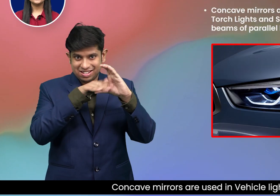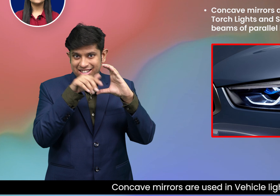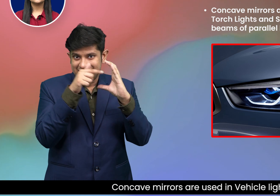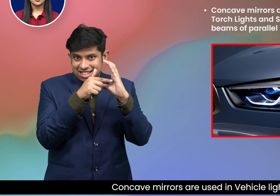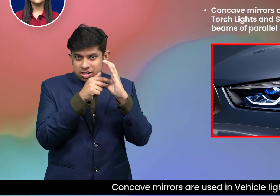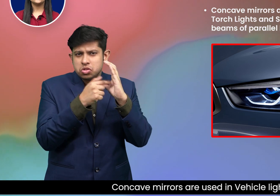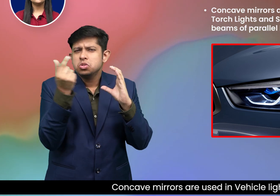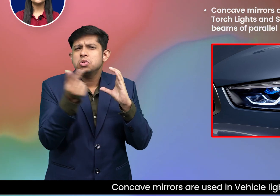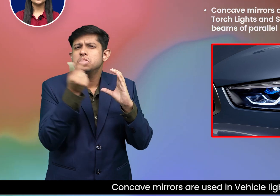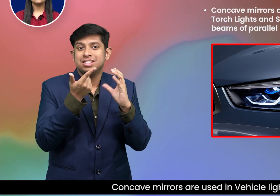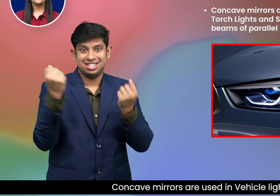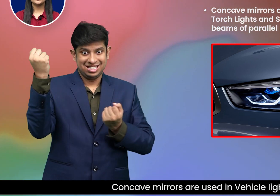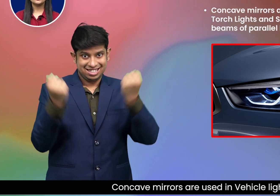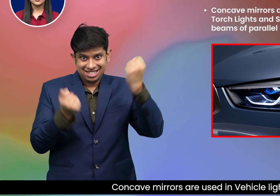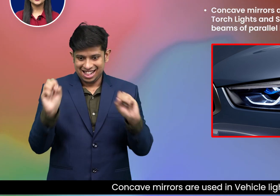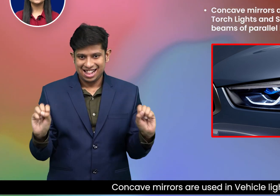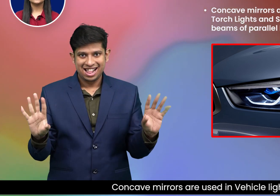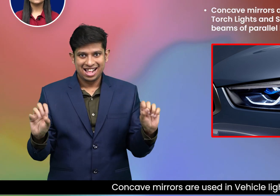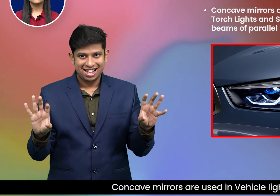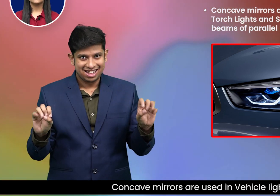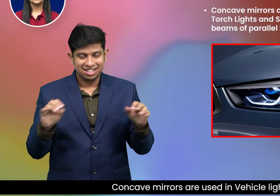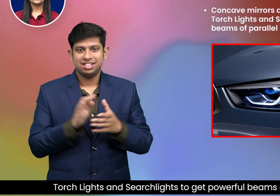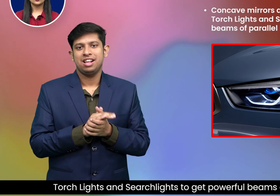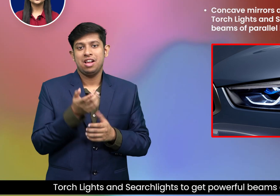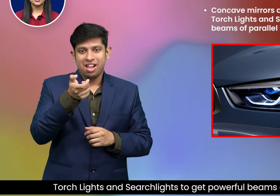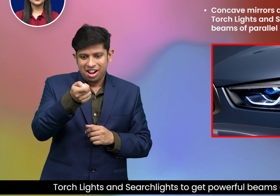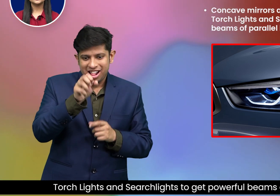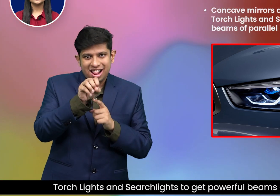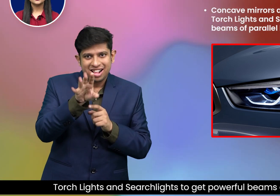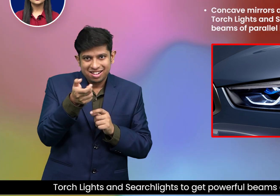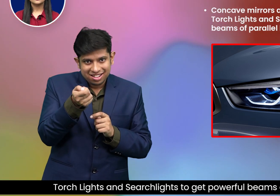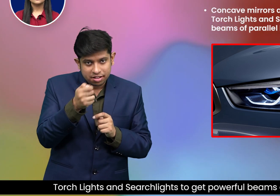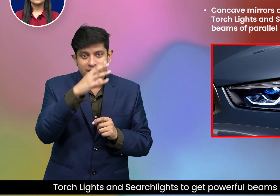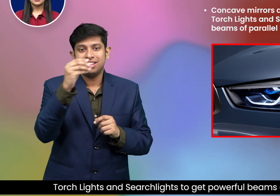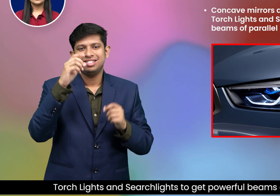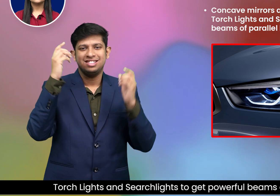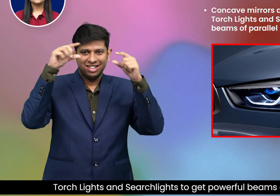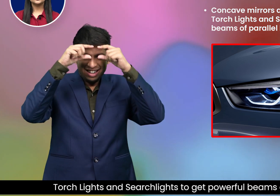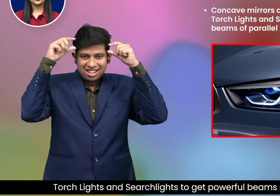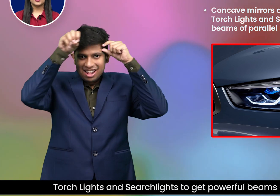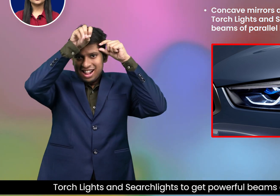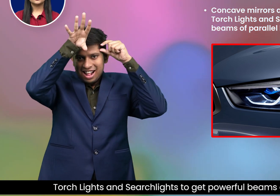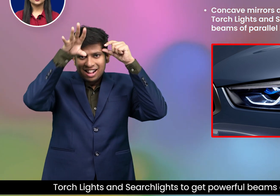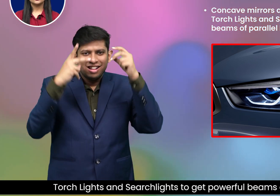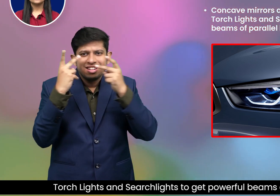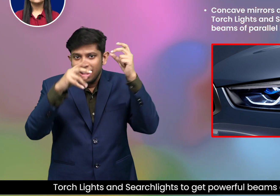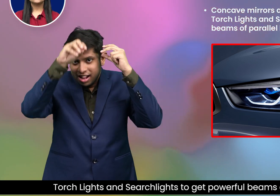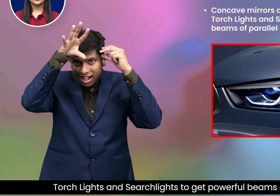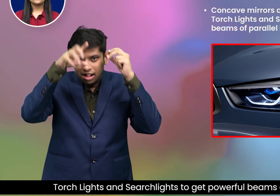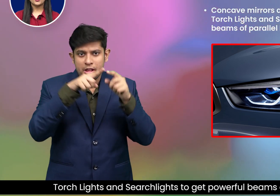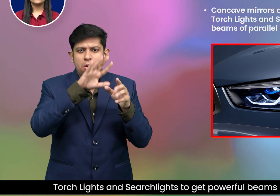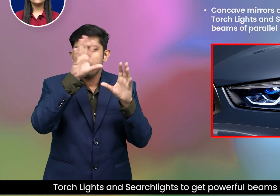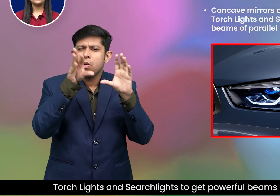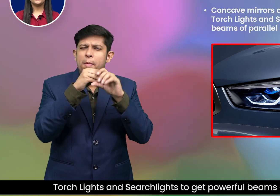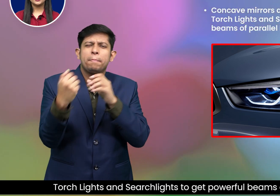Concave mirrors are used in vehicle lights, torch lights and searchlights to